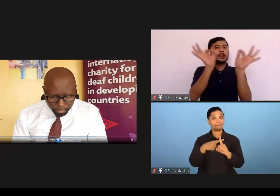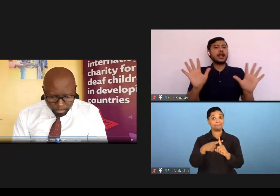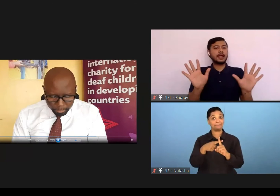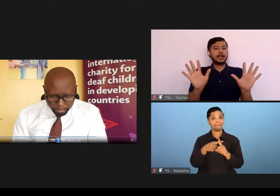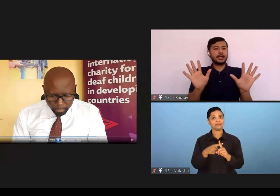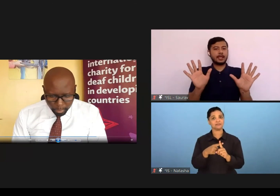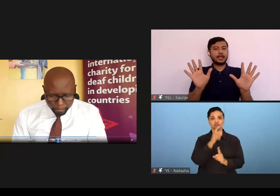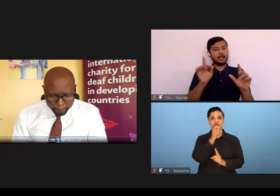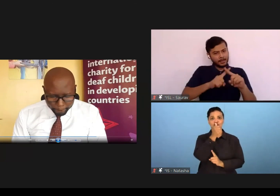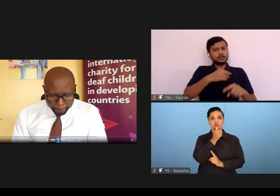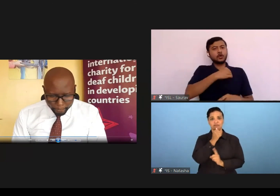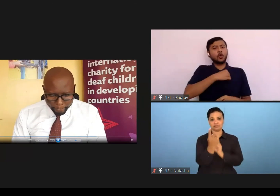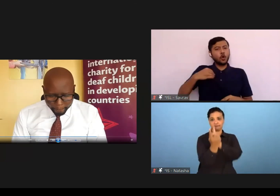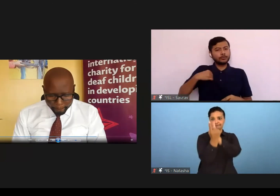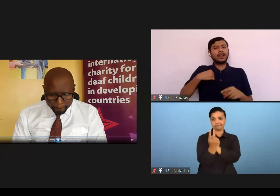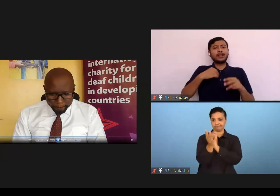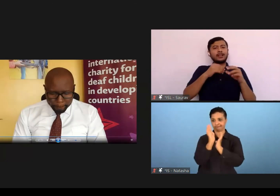privacy.